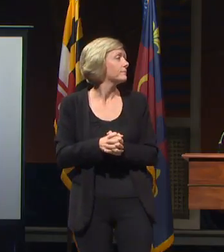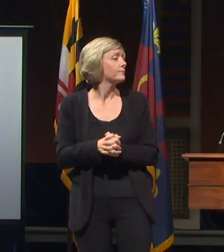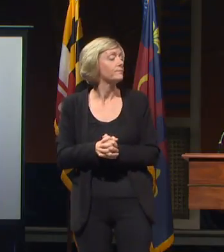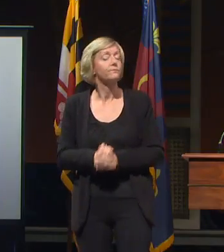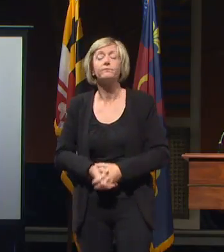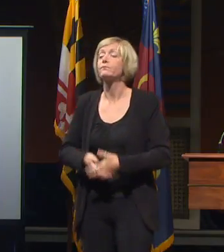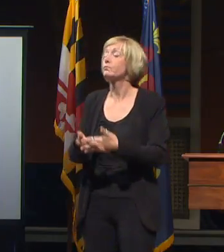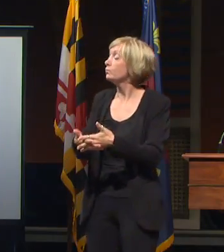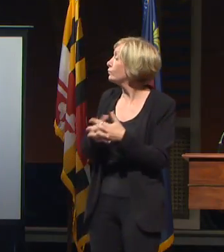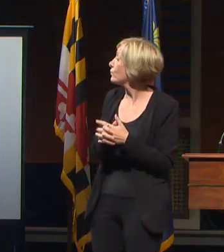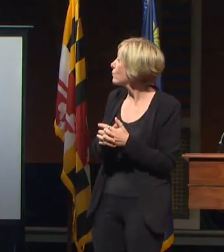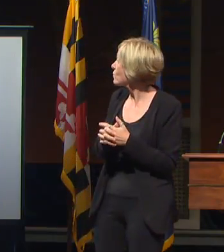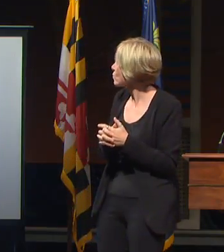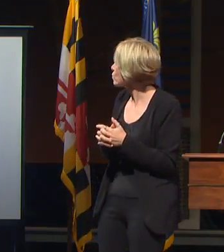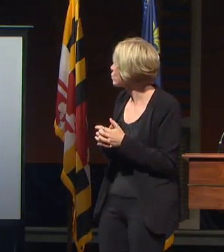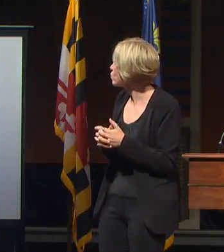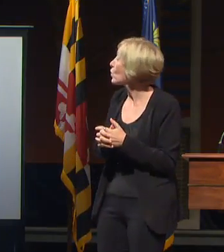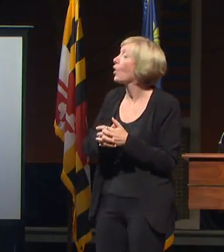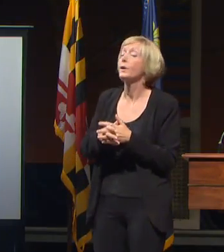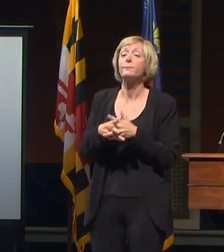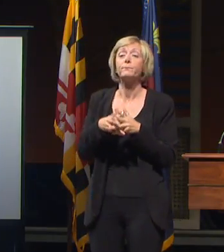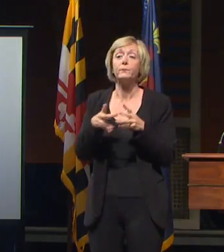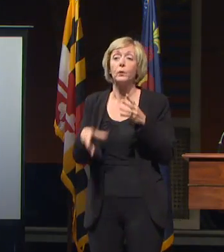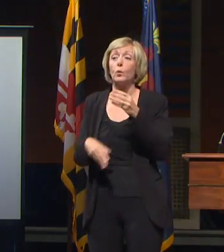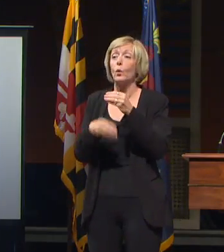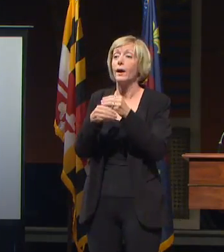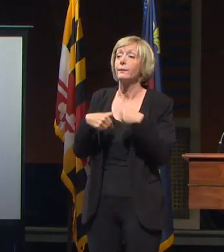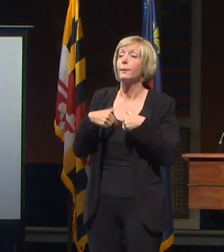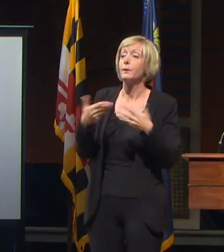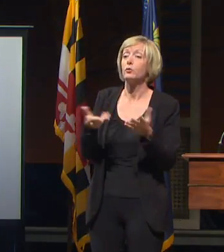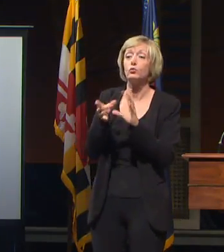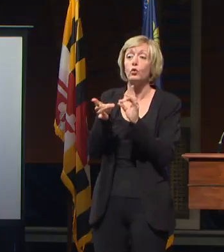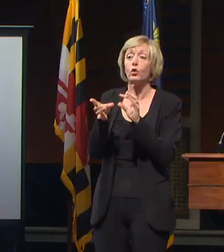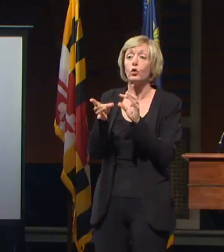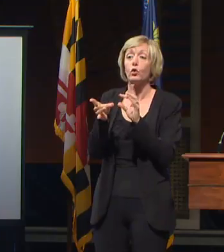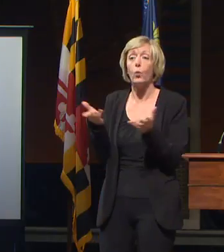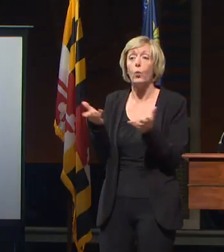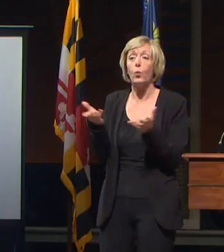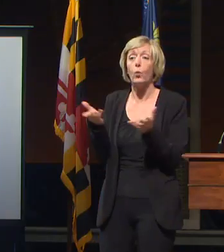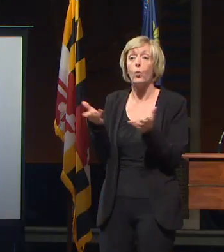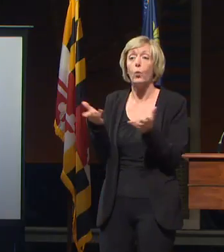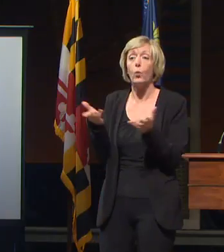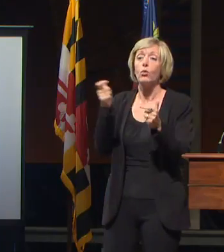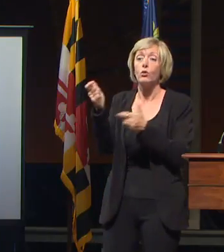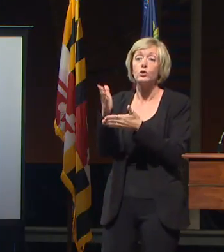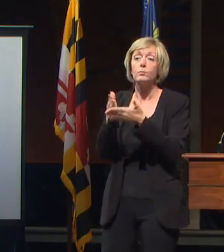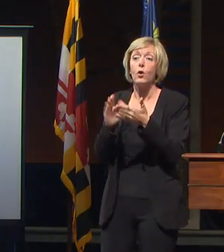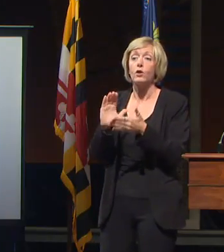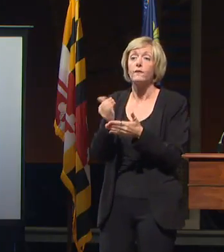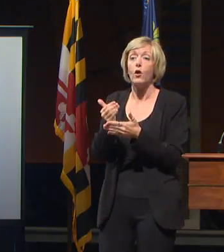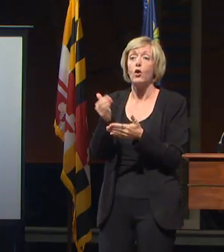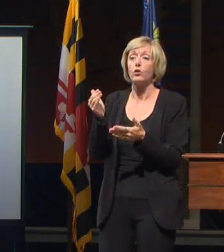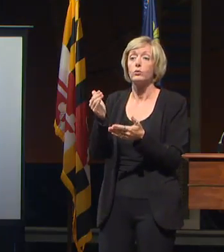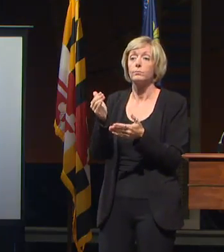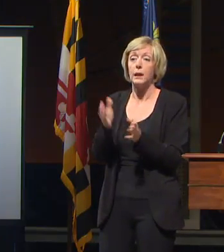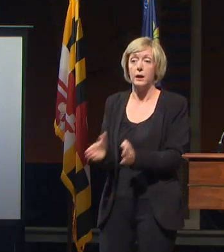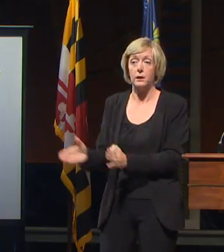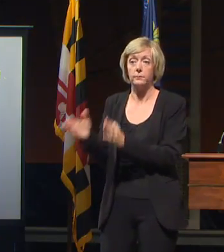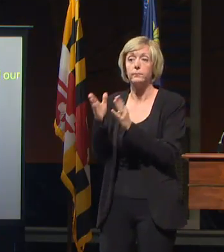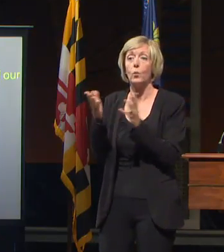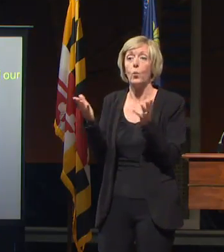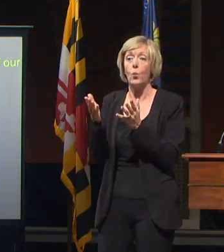To really build on what Secretary Ron was talking about, I'm here to talk about the largest part of our traffic relief plan,